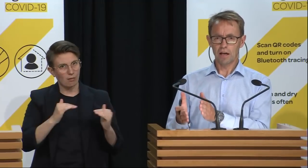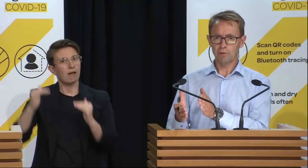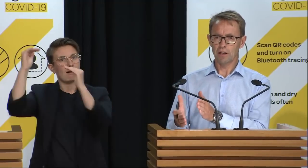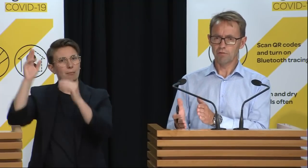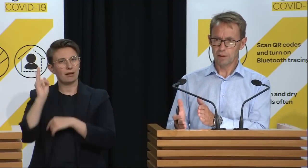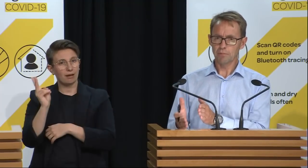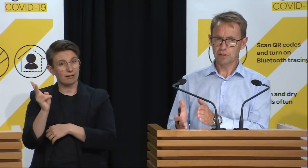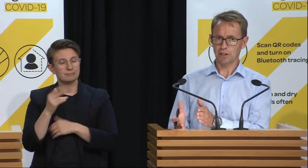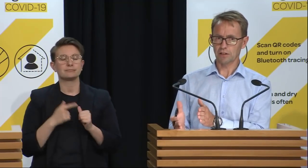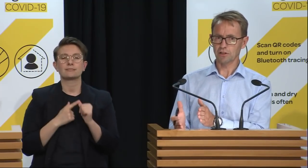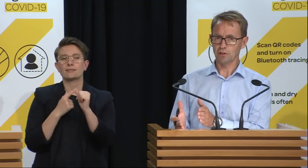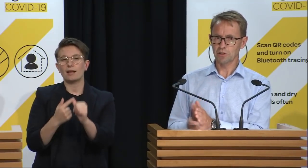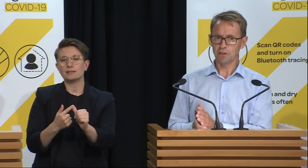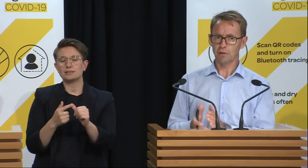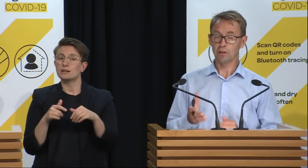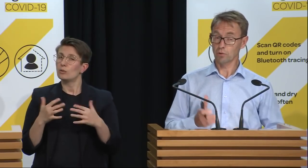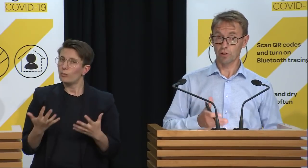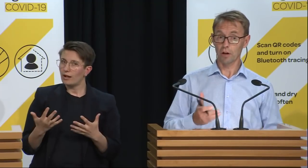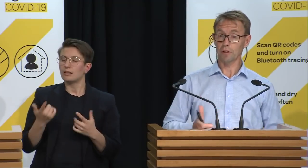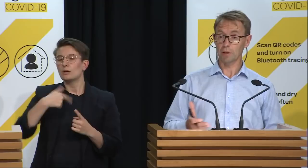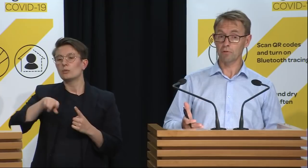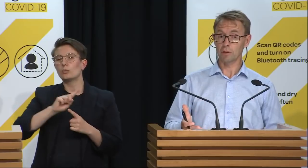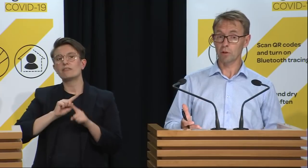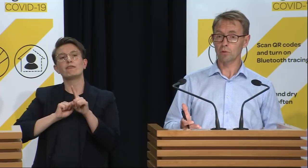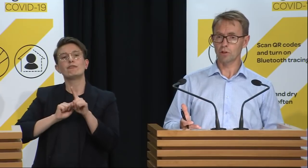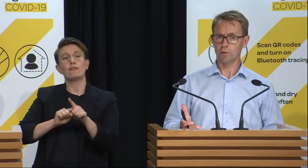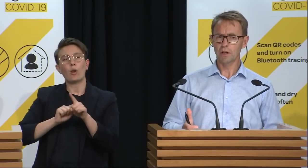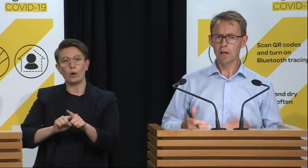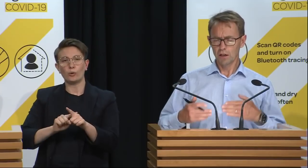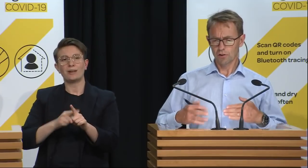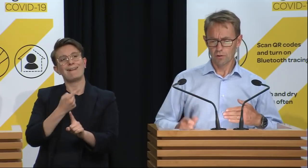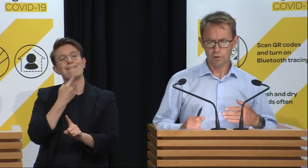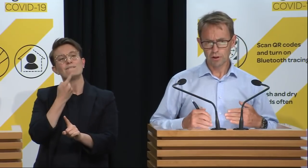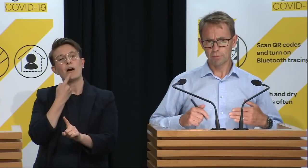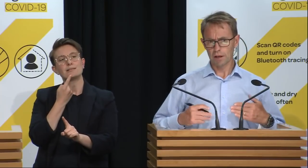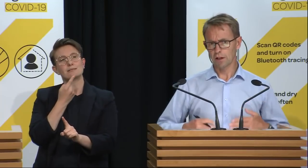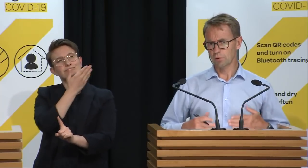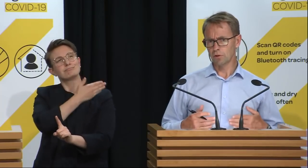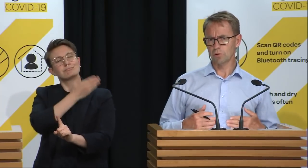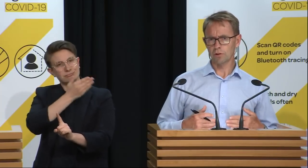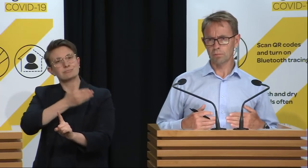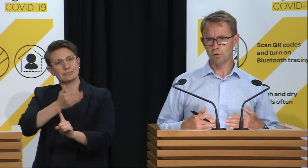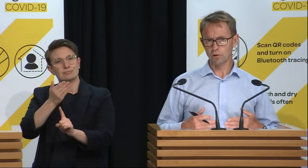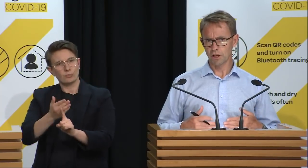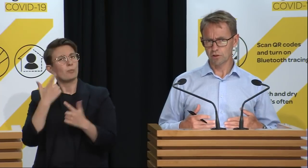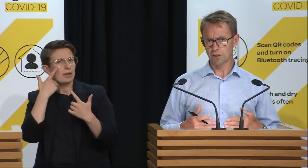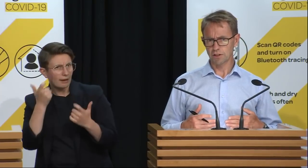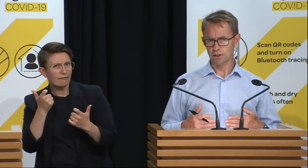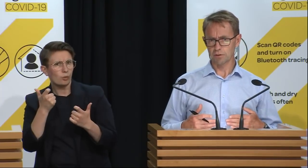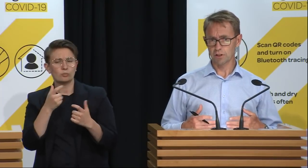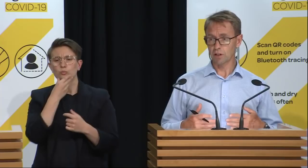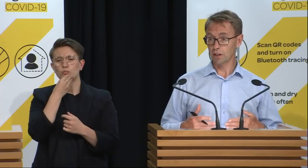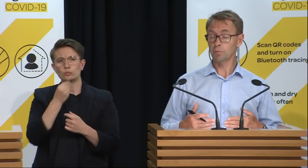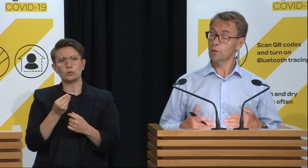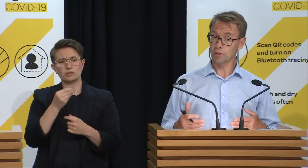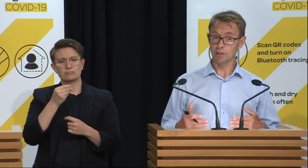had, and we have been meticulous in doing so, and also I think being very precautionary. So if you think about how we've used the contact tracing